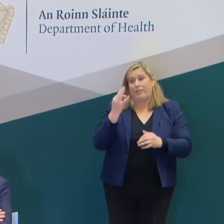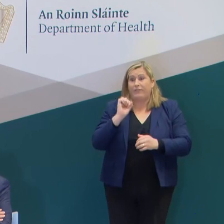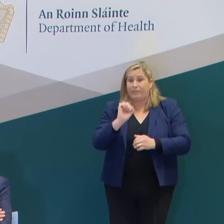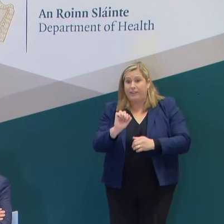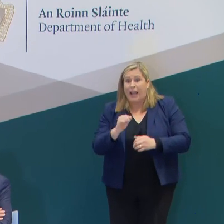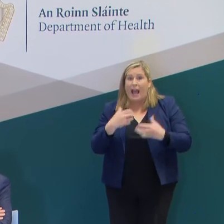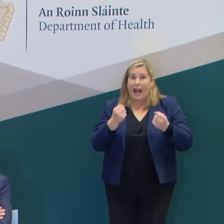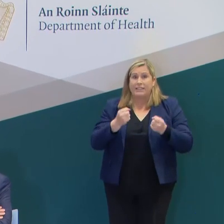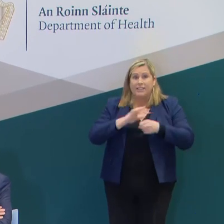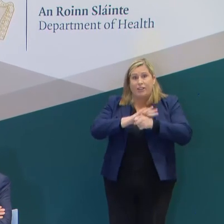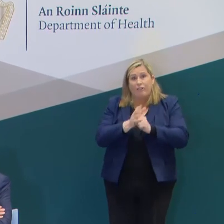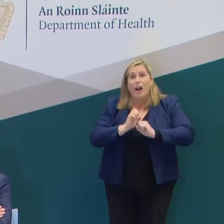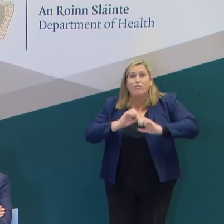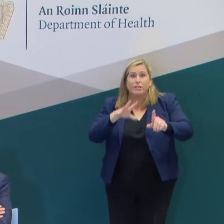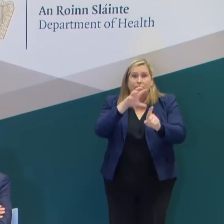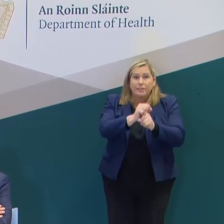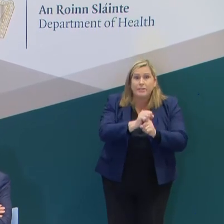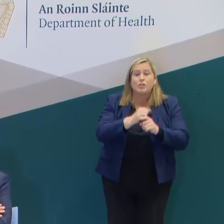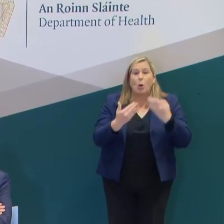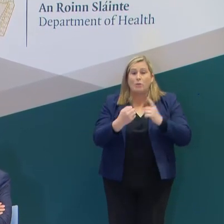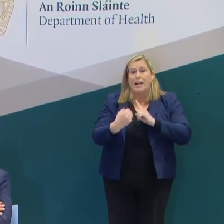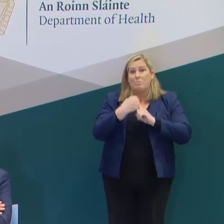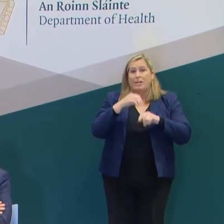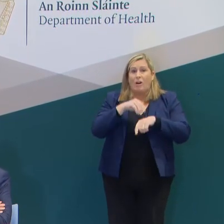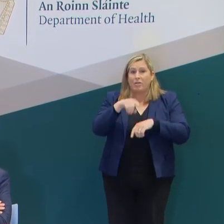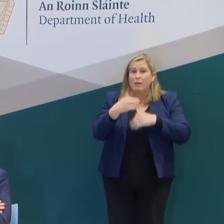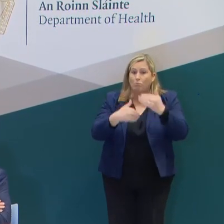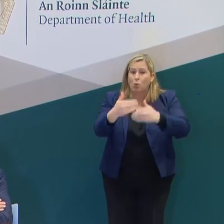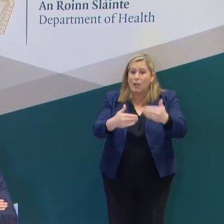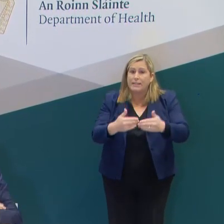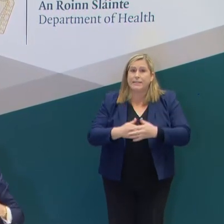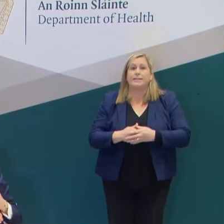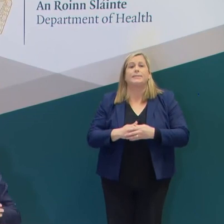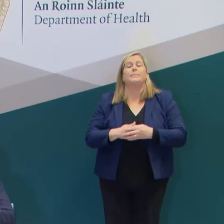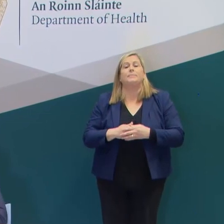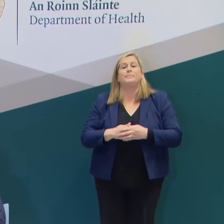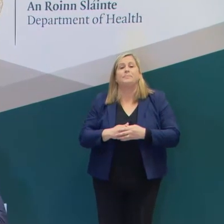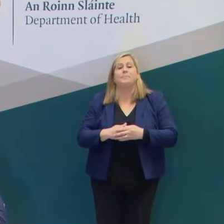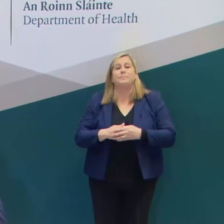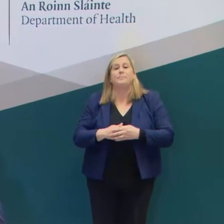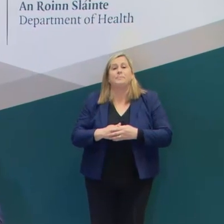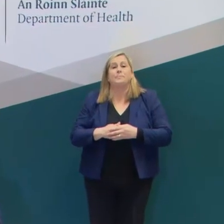could have passed it on to other people. So how does that impact on that process? Well,